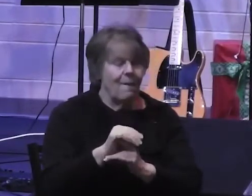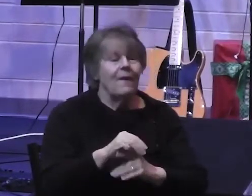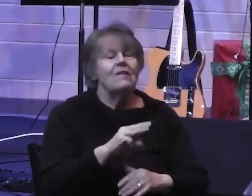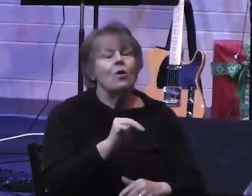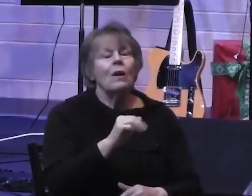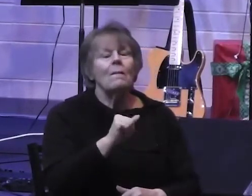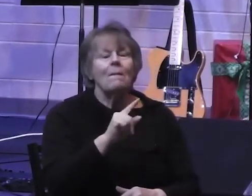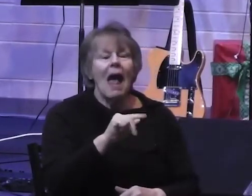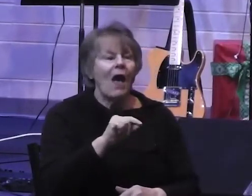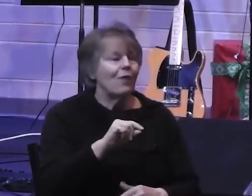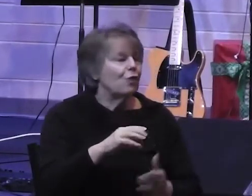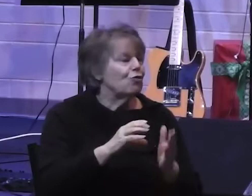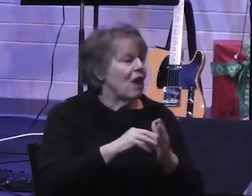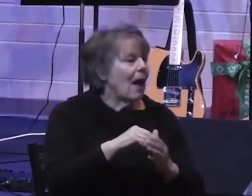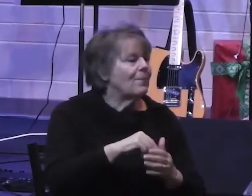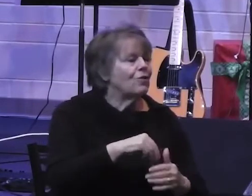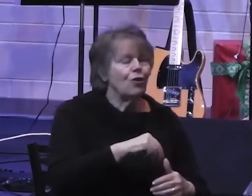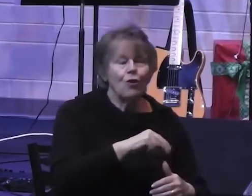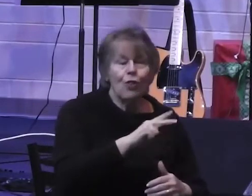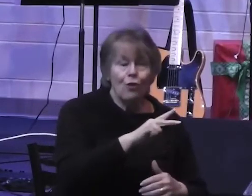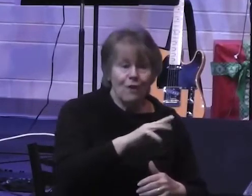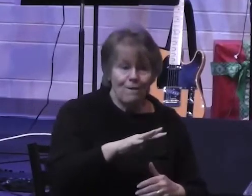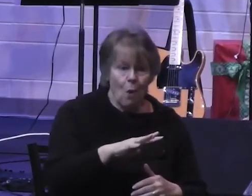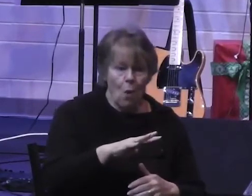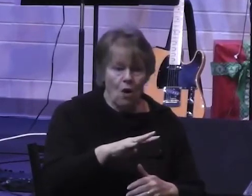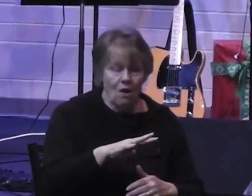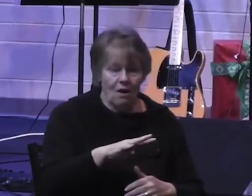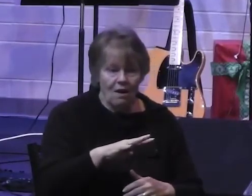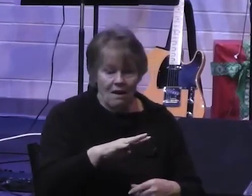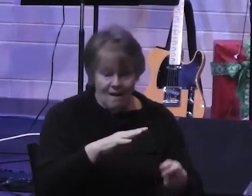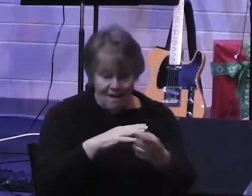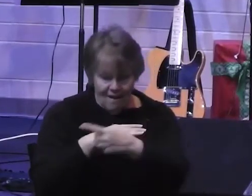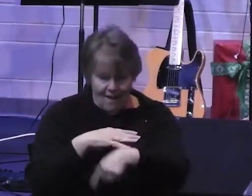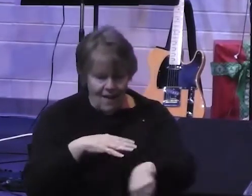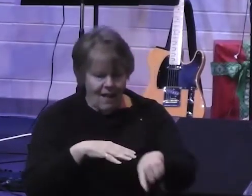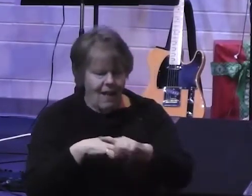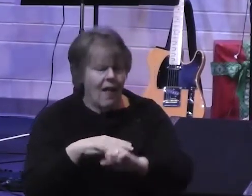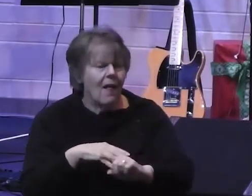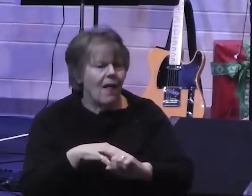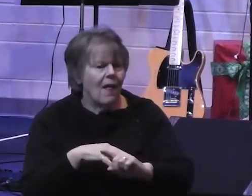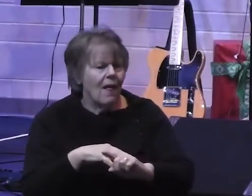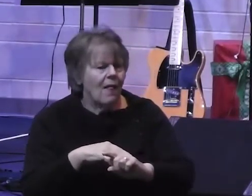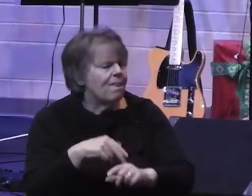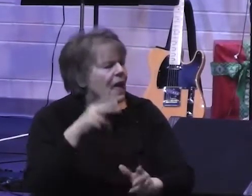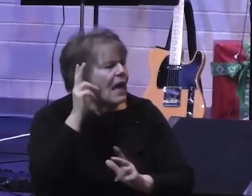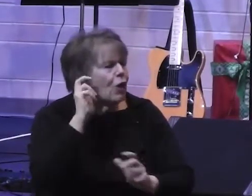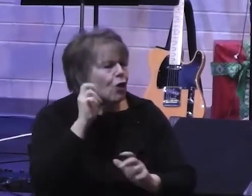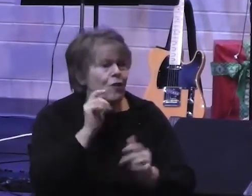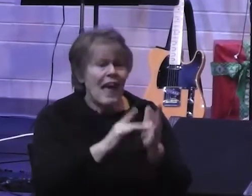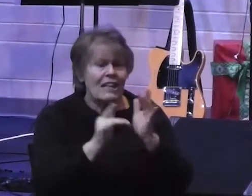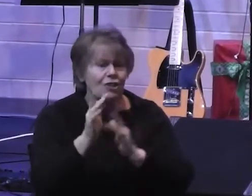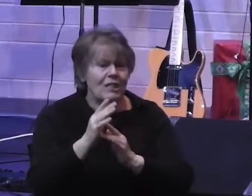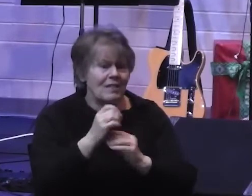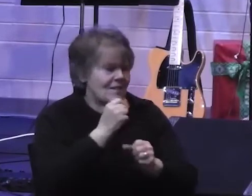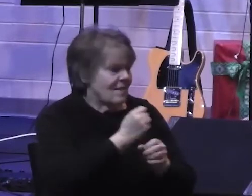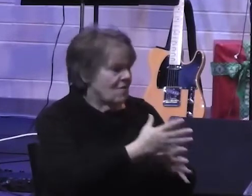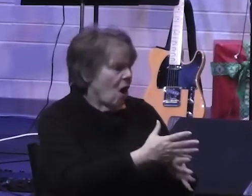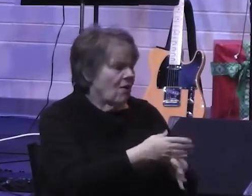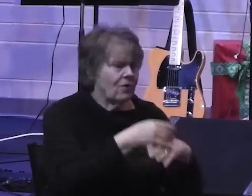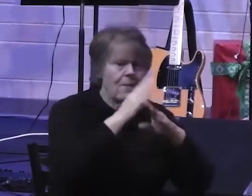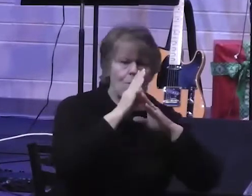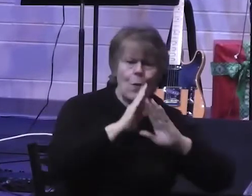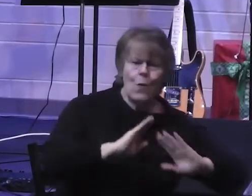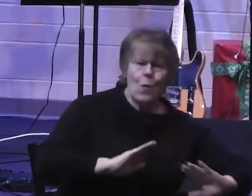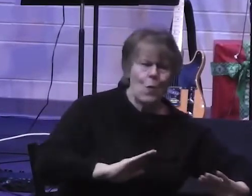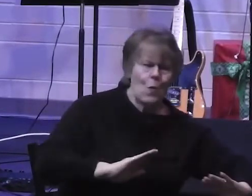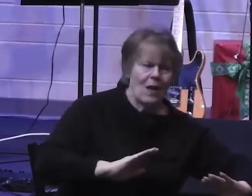Hearing that Jesus had silenced the Sadducees, the Pharisees got together. It's